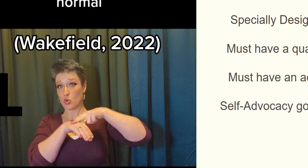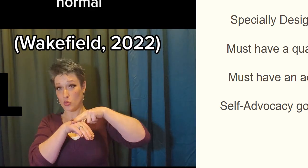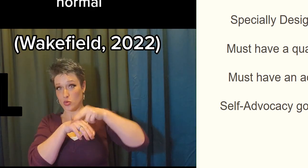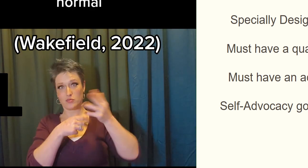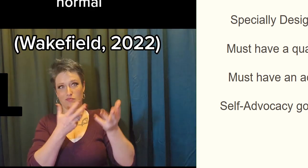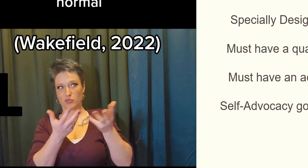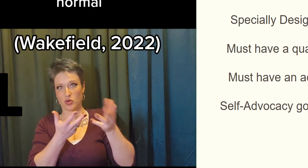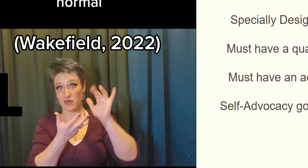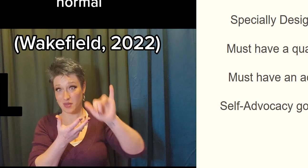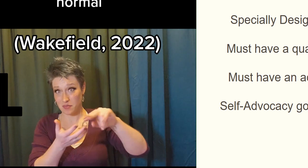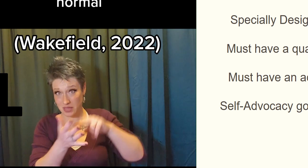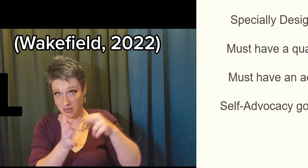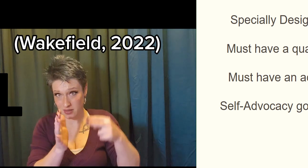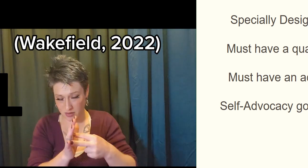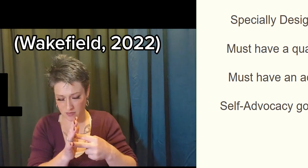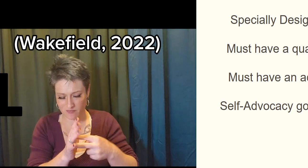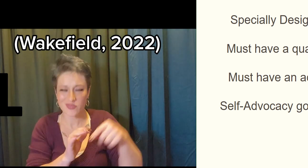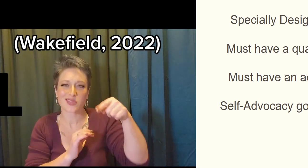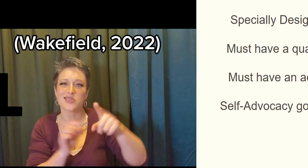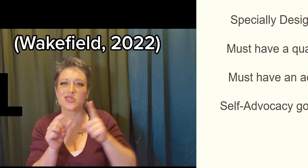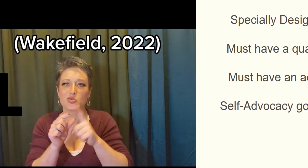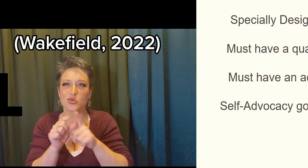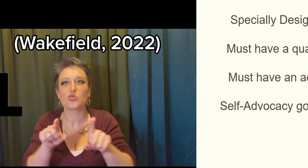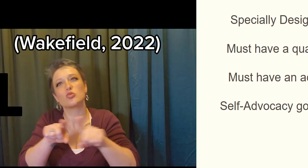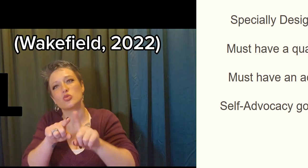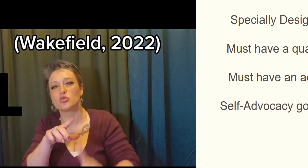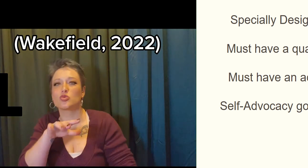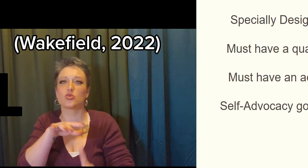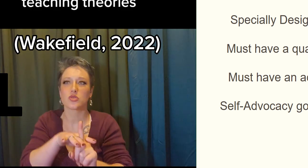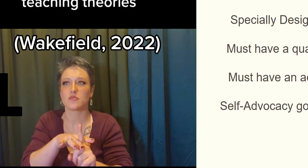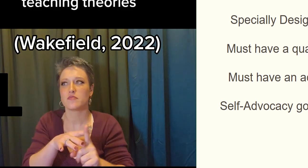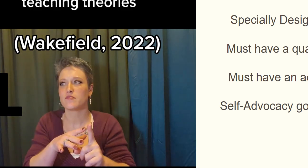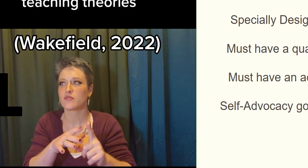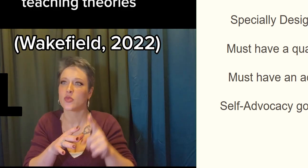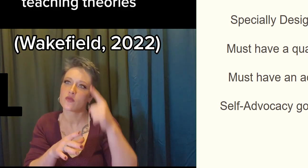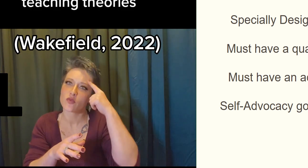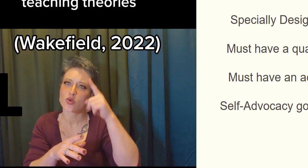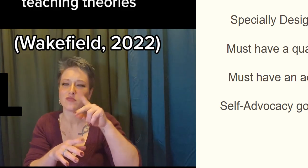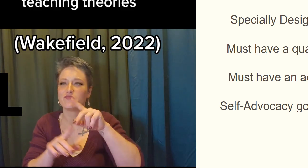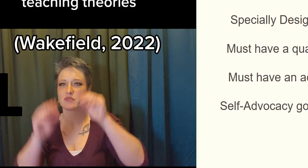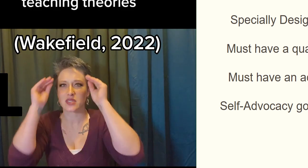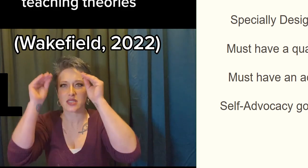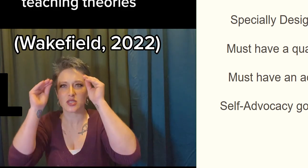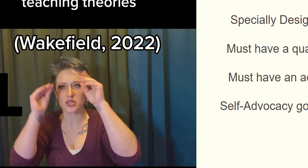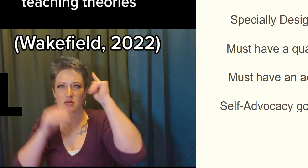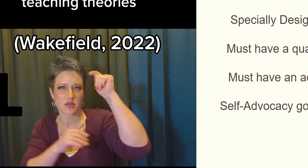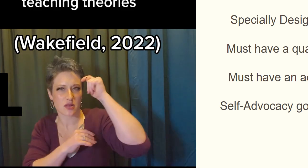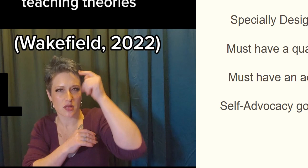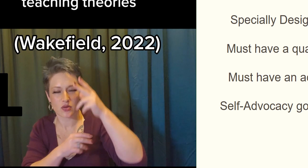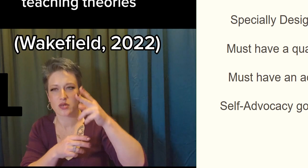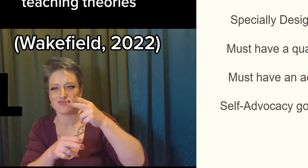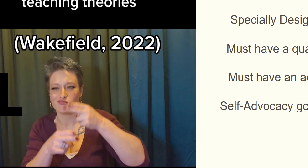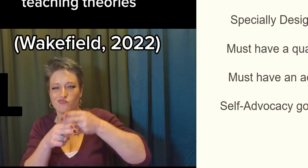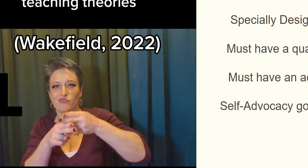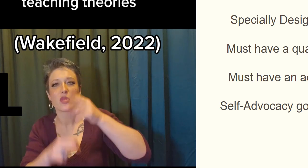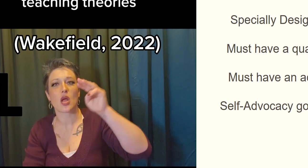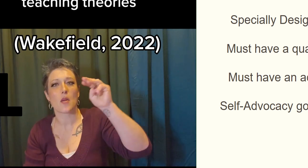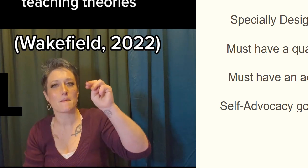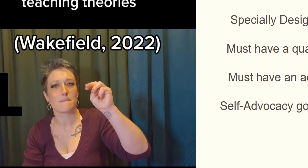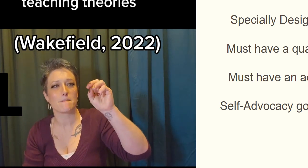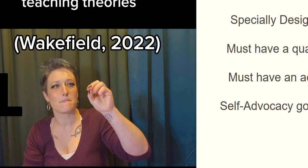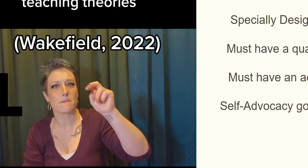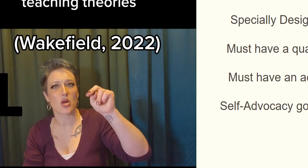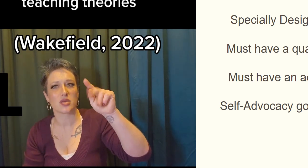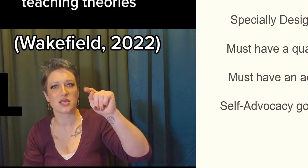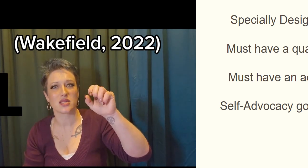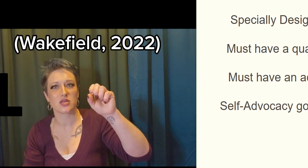quote, normal, whatever that means. So that word also shows up when we're talking about teaching